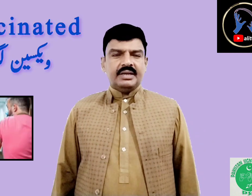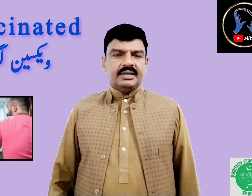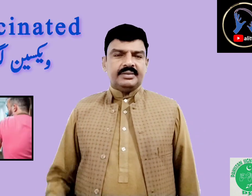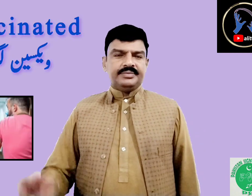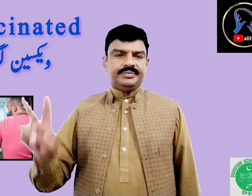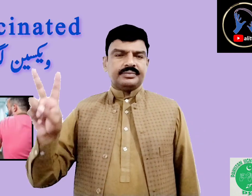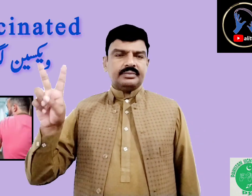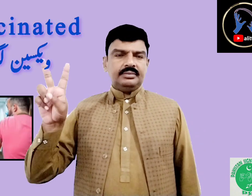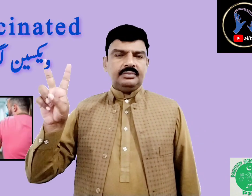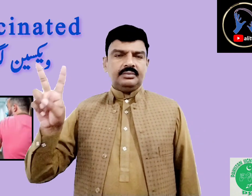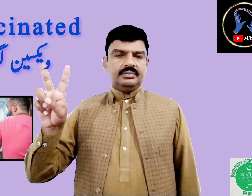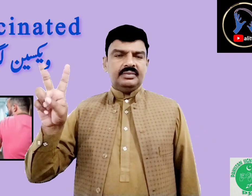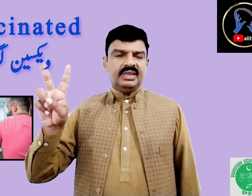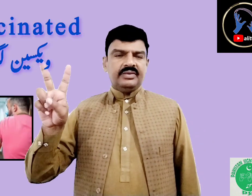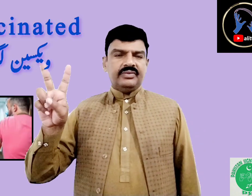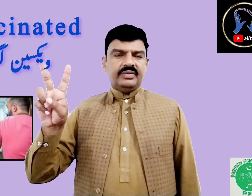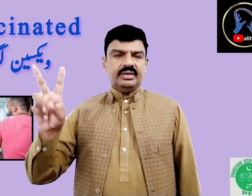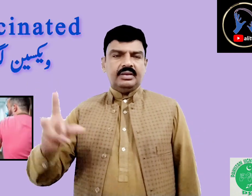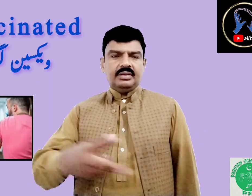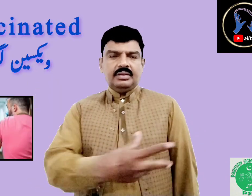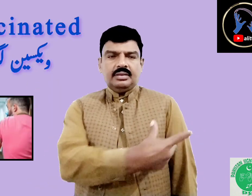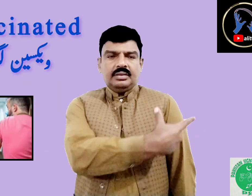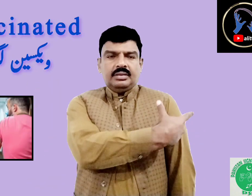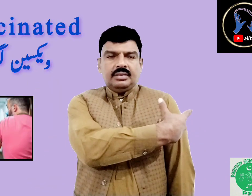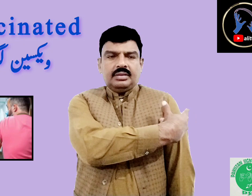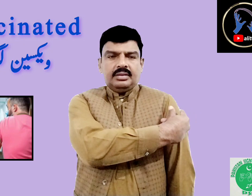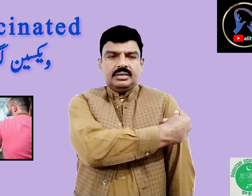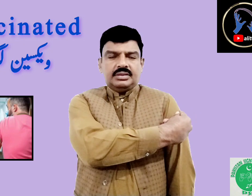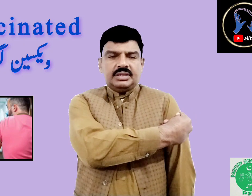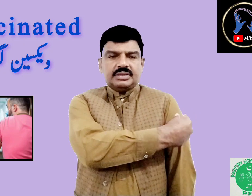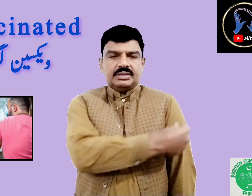vaccinated v injection